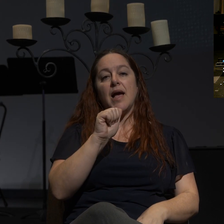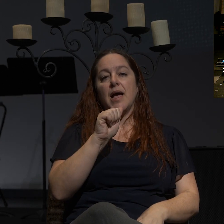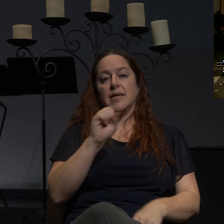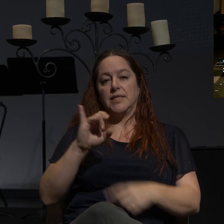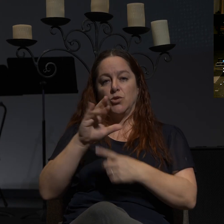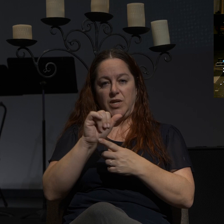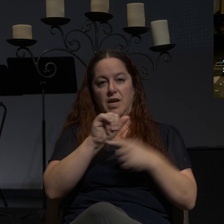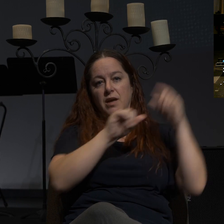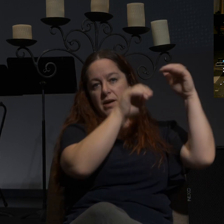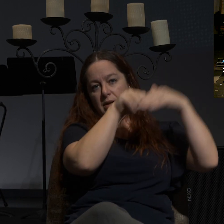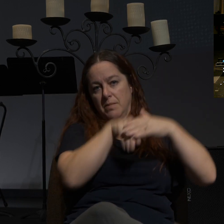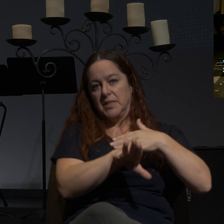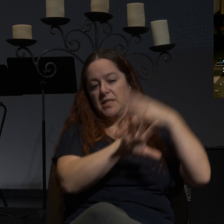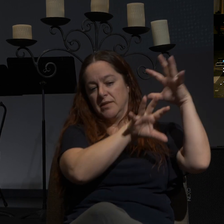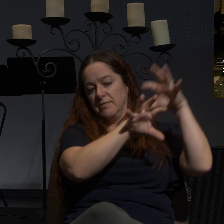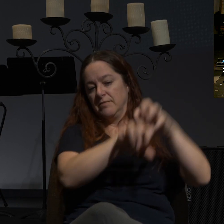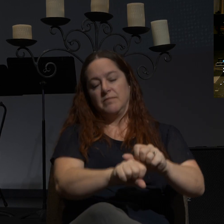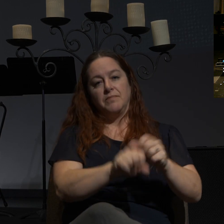out.